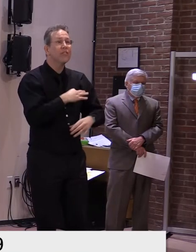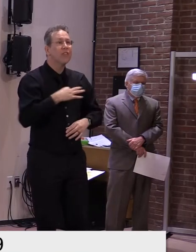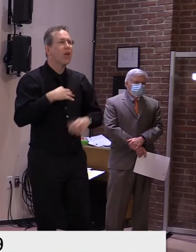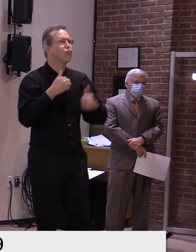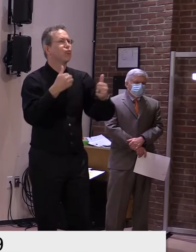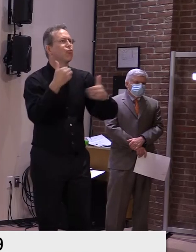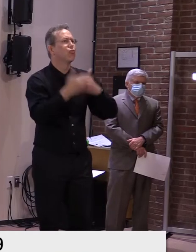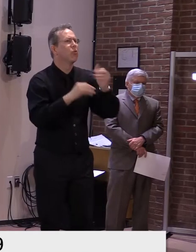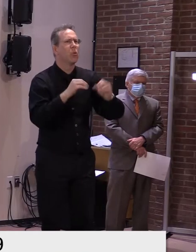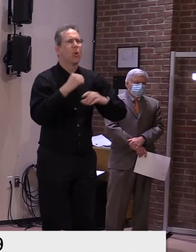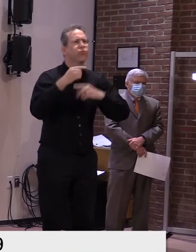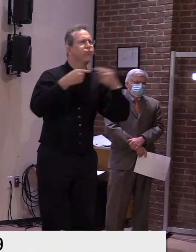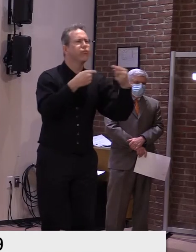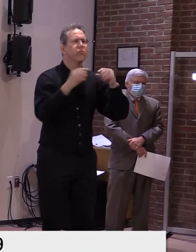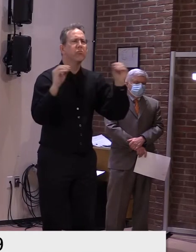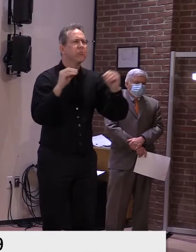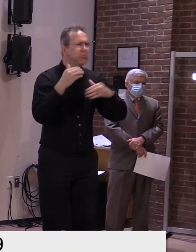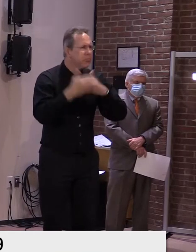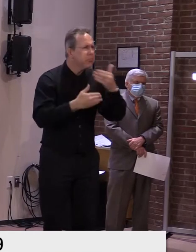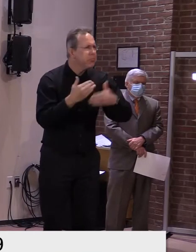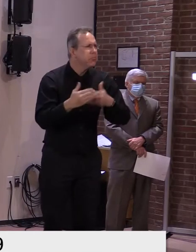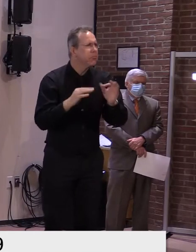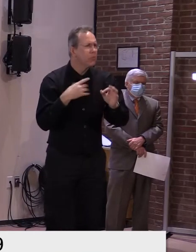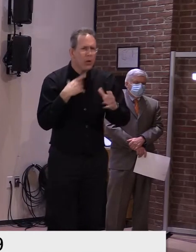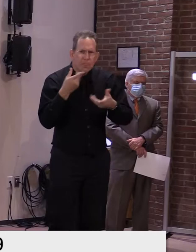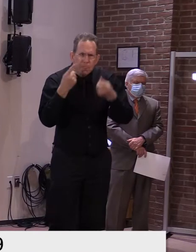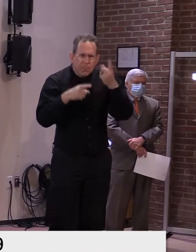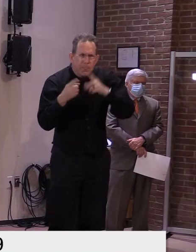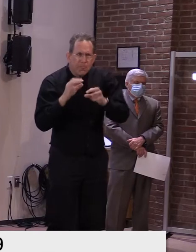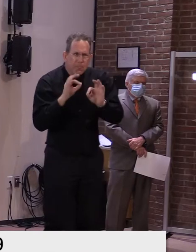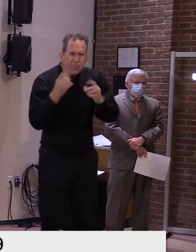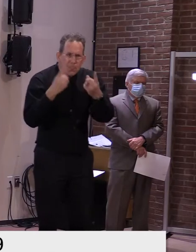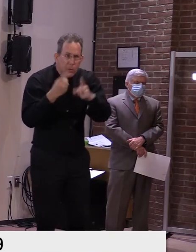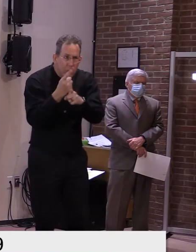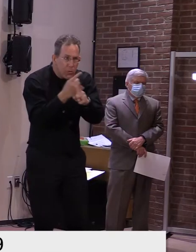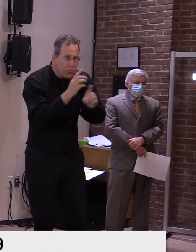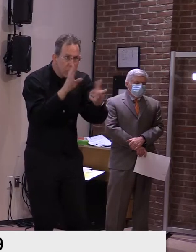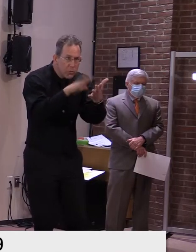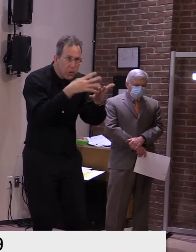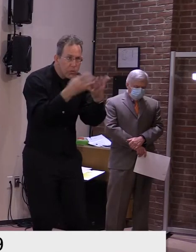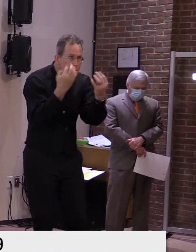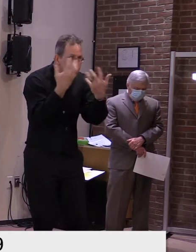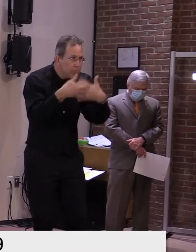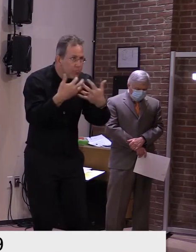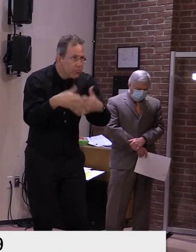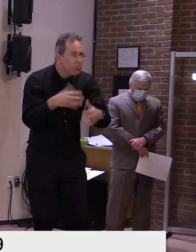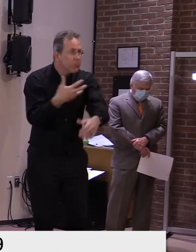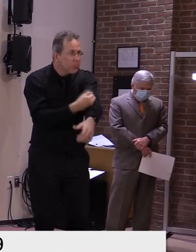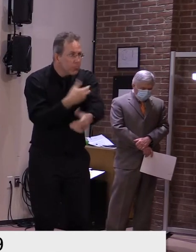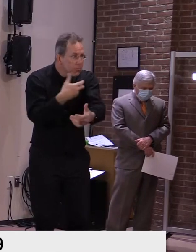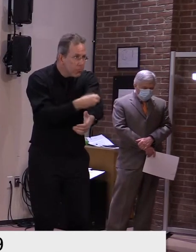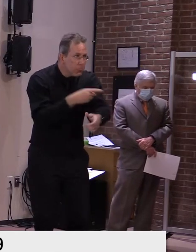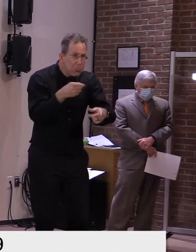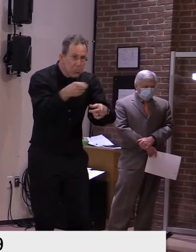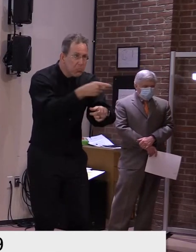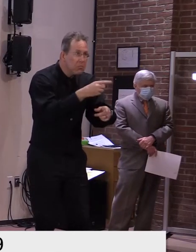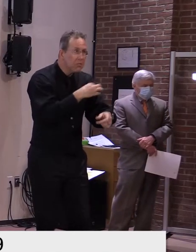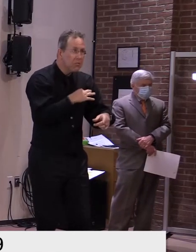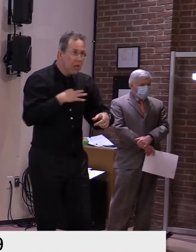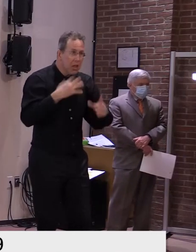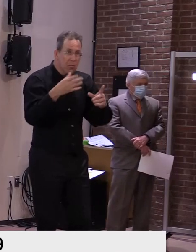with school districts and our various education partner organizations to ensure staff are aware of openings at clinics being held across the